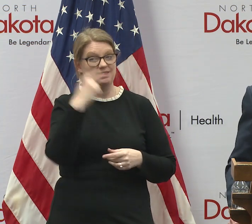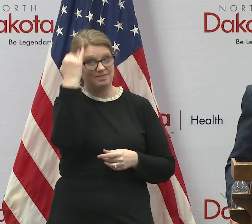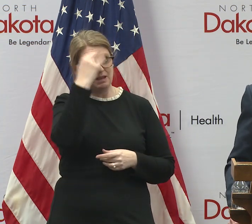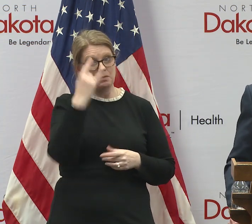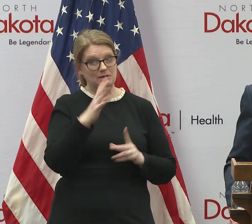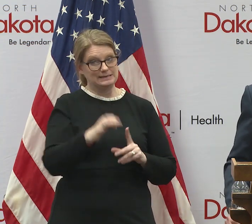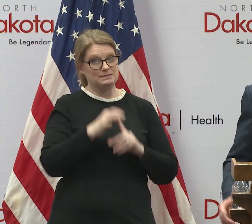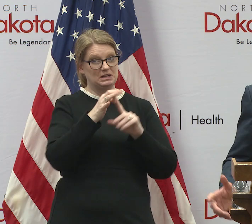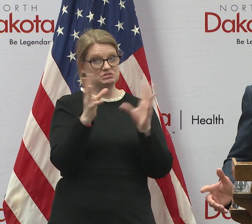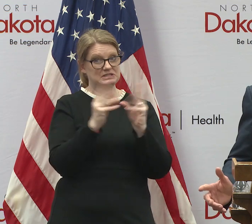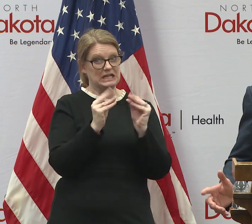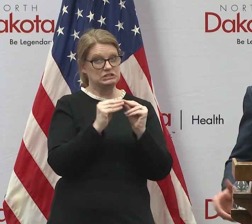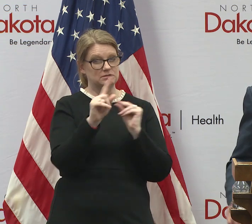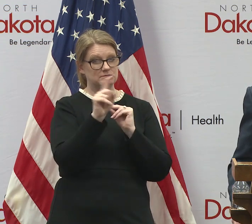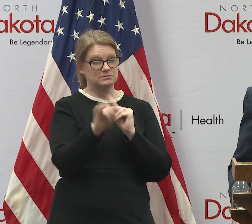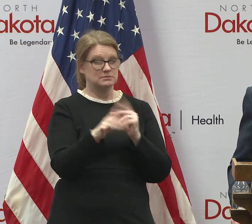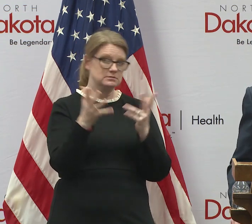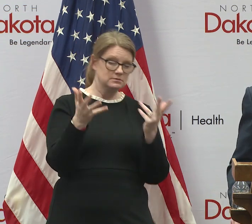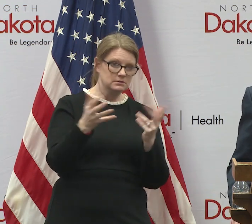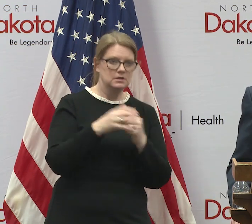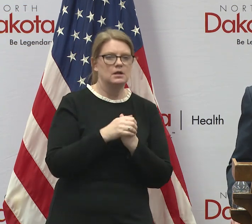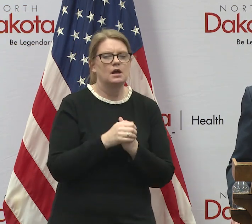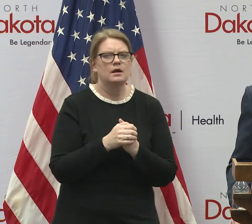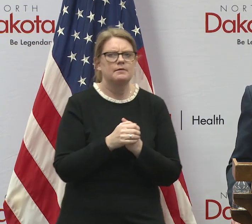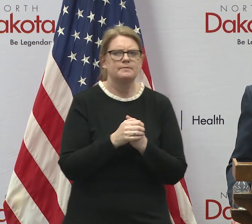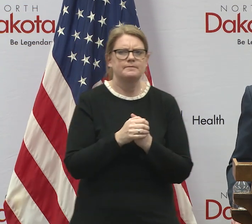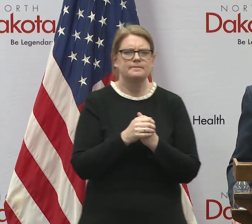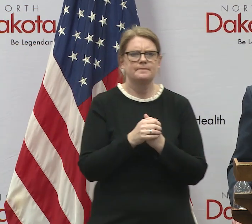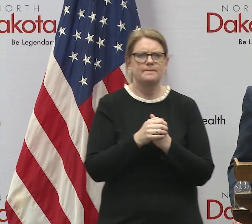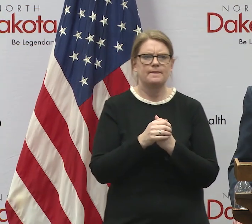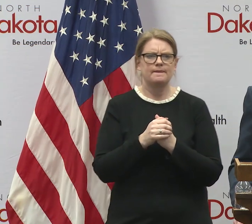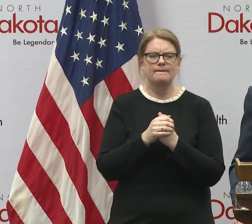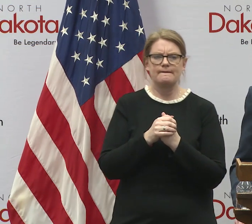session? There's some good mechanisms in place